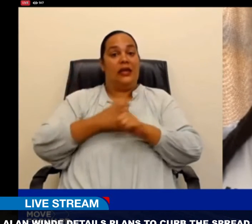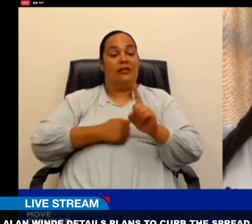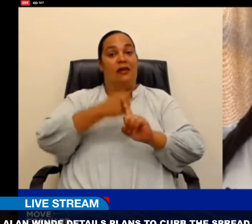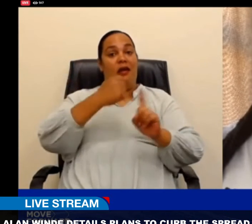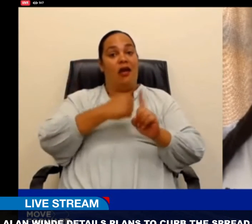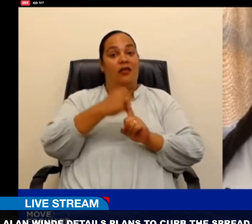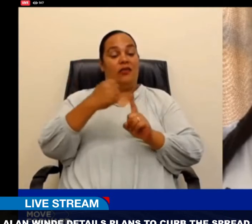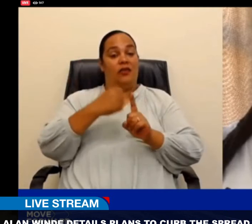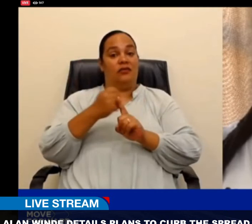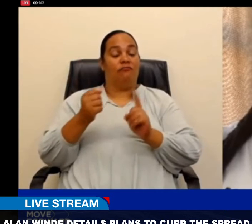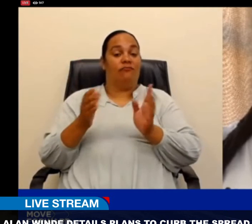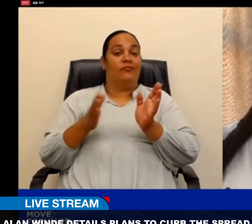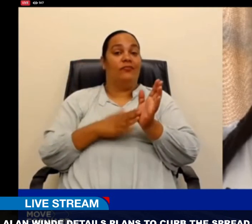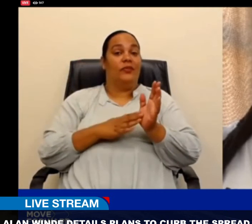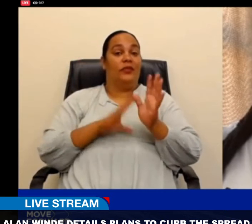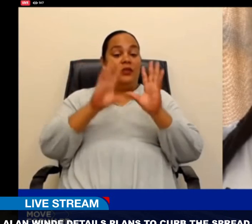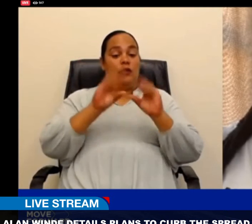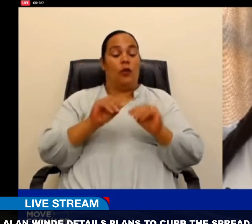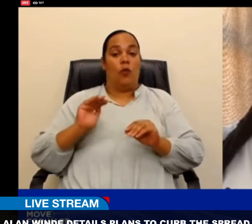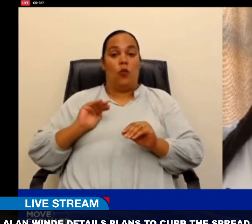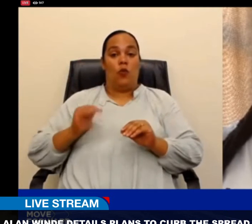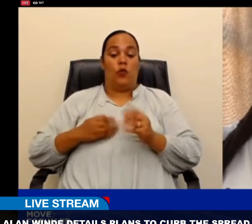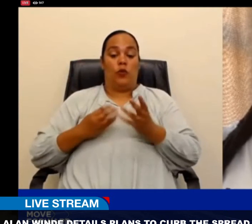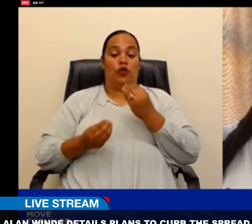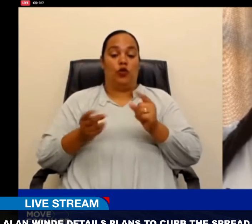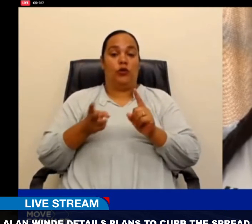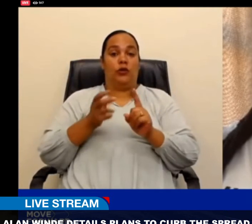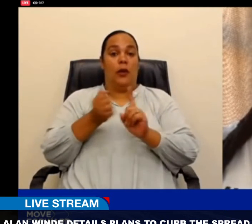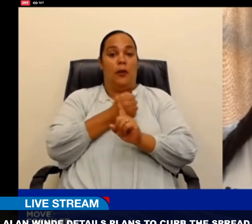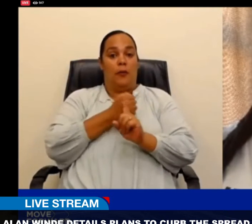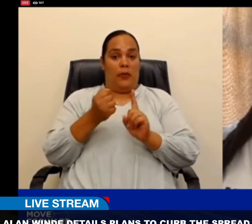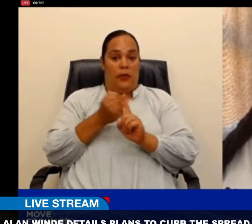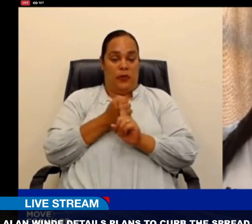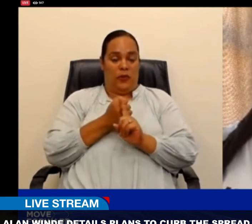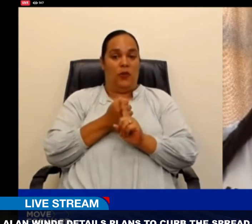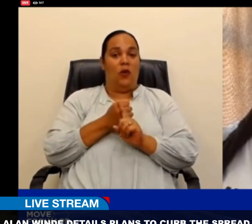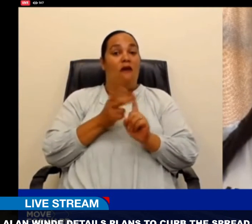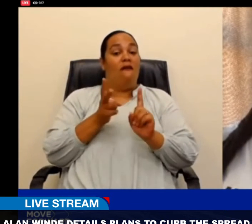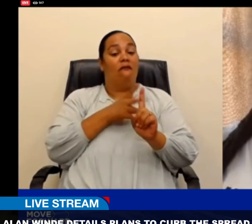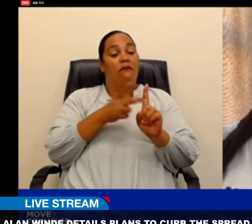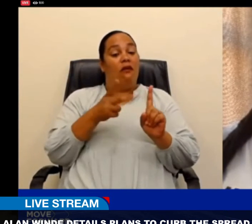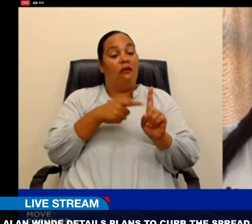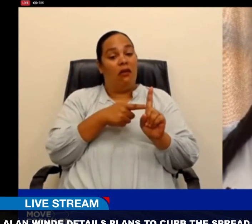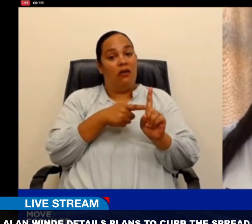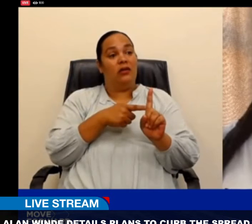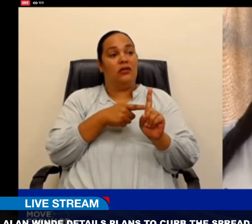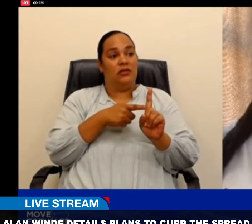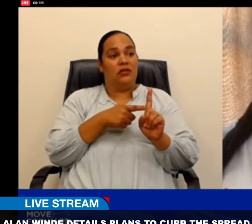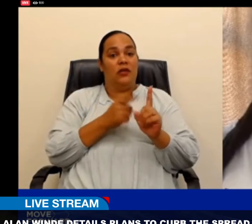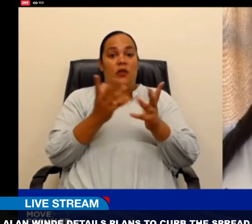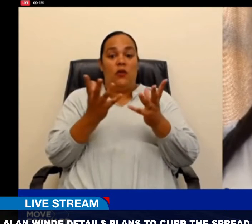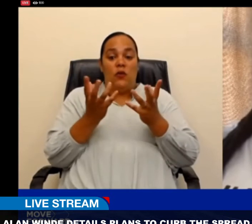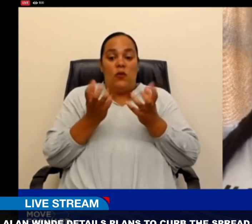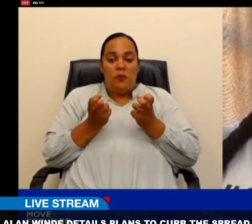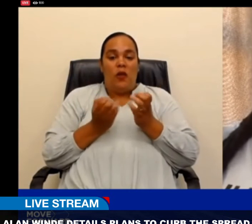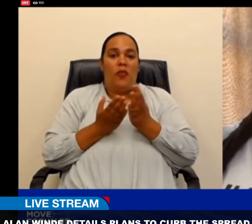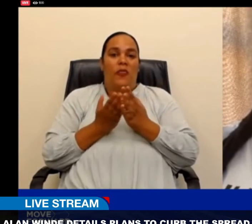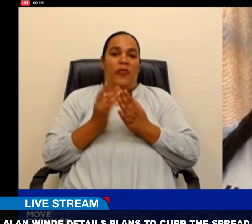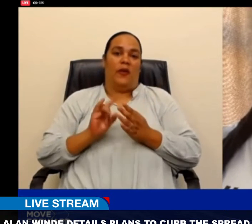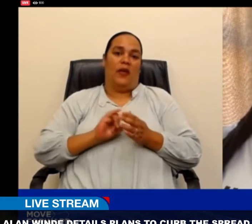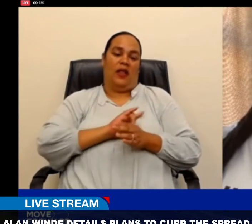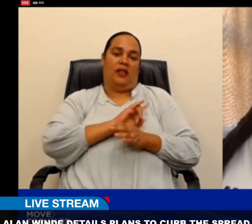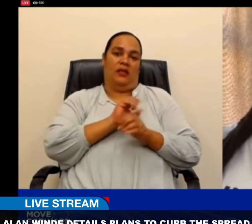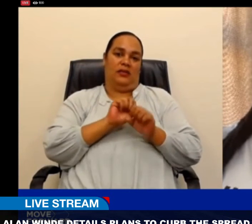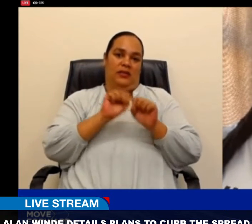the violence against women and children, including the femicide. Violence gets absorbed by health system. We